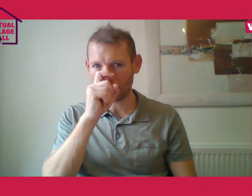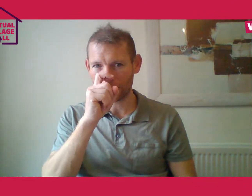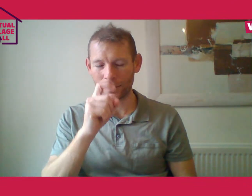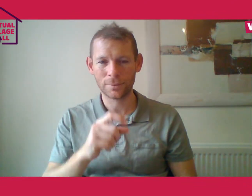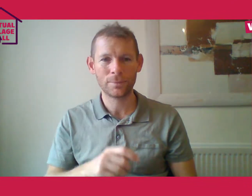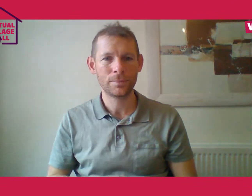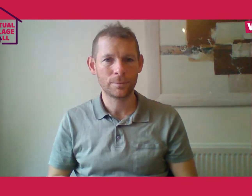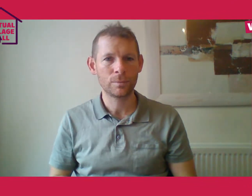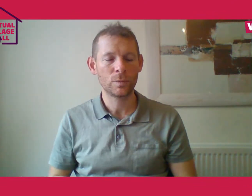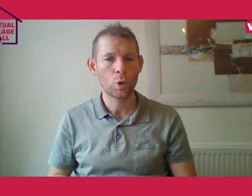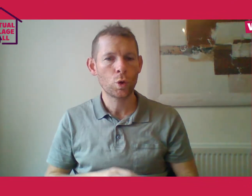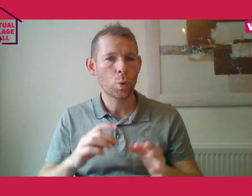sister.